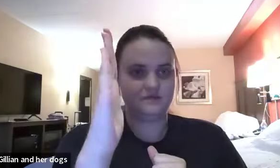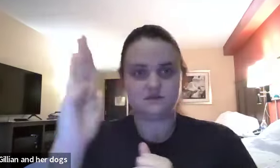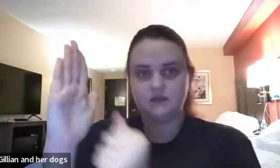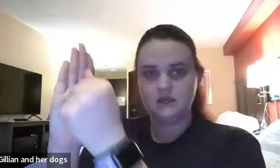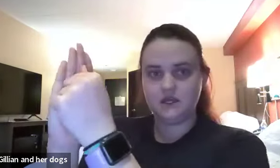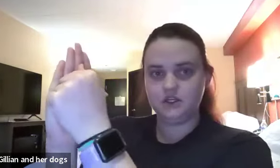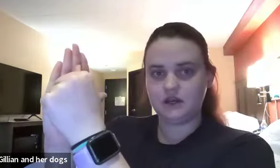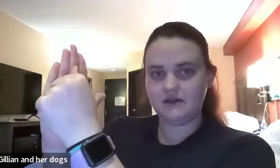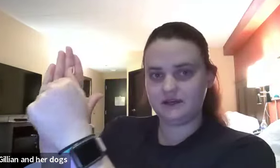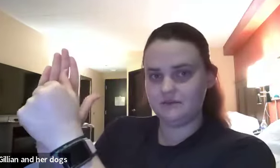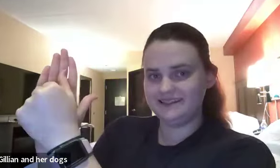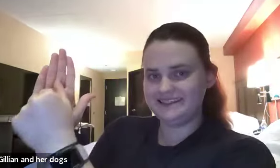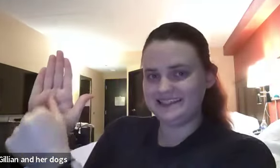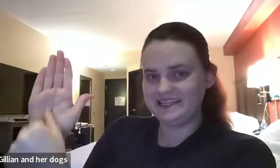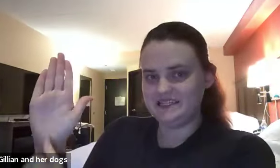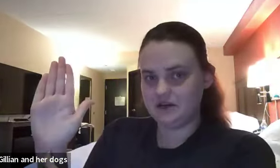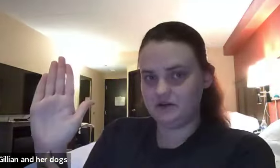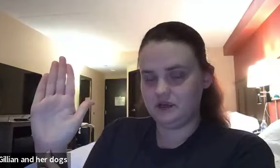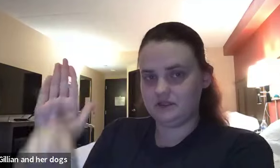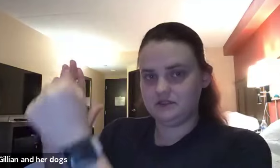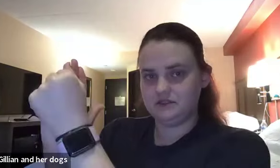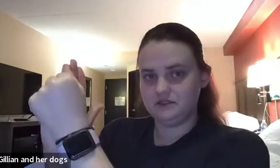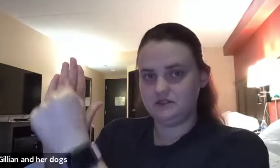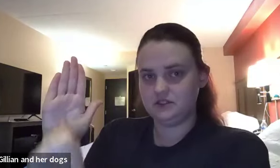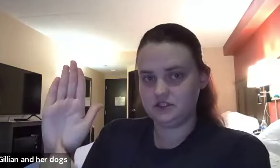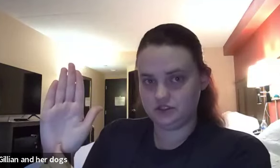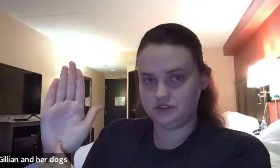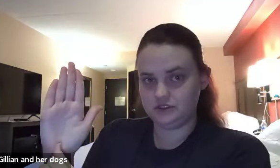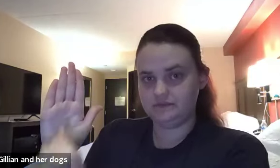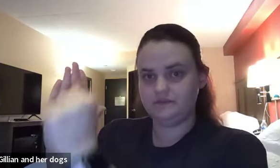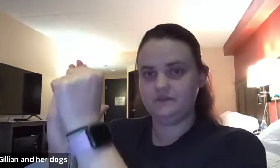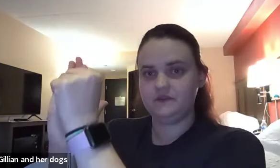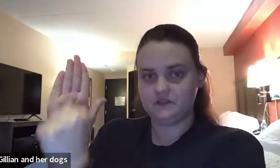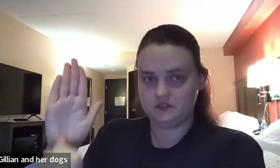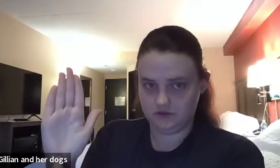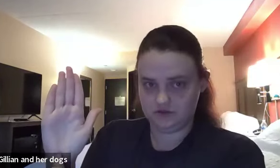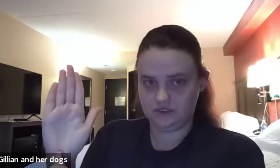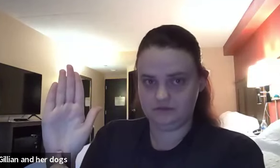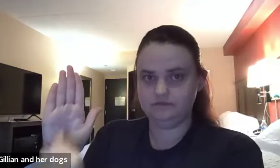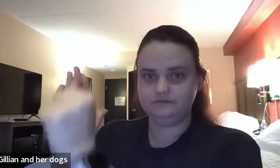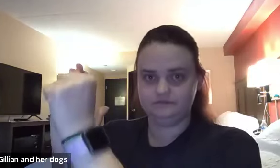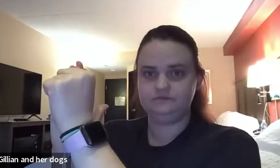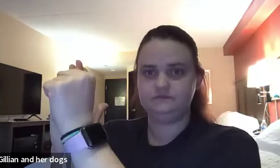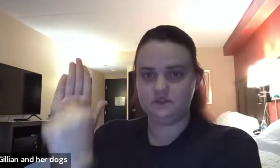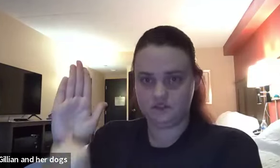this way. You're going to have it come slice down your hand. Surgery, surgery,